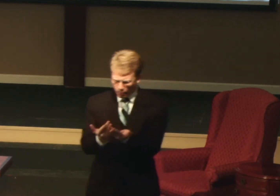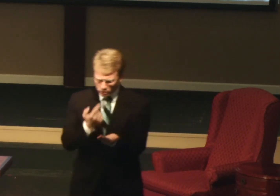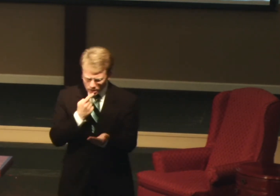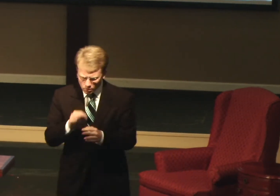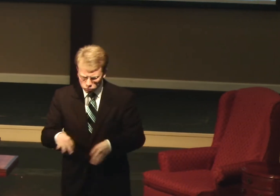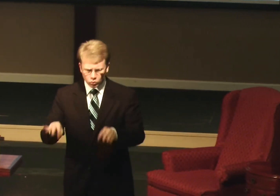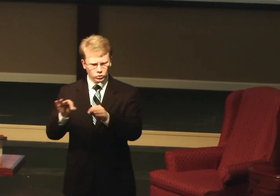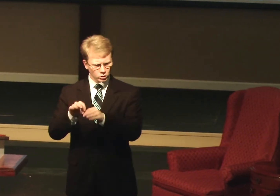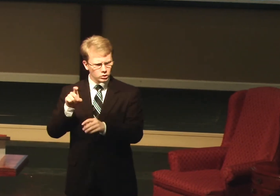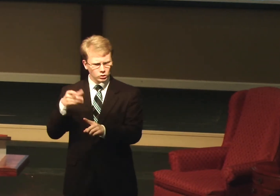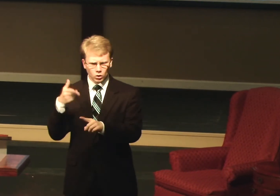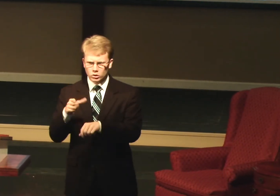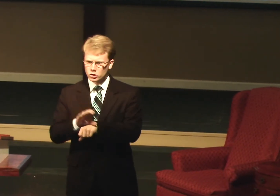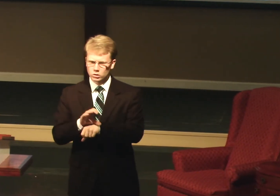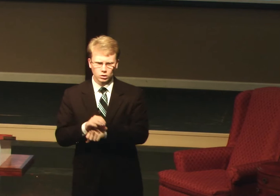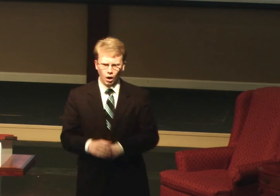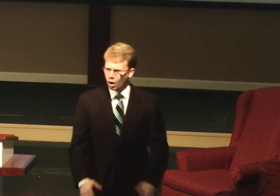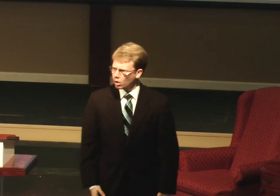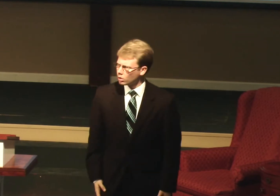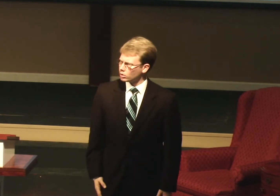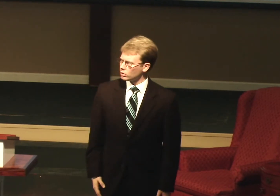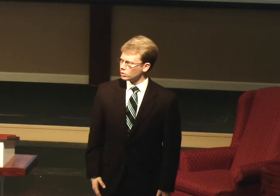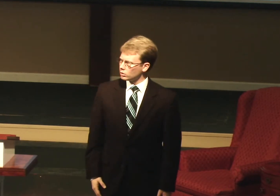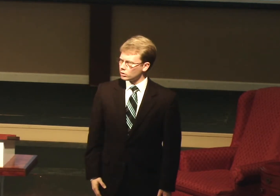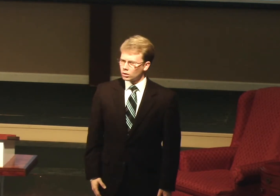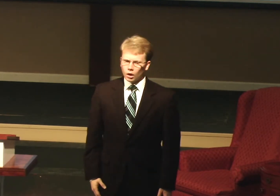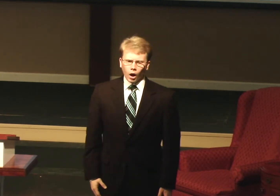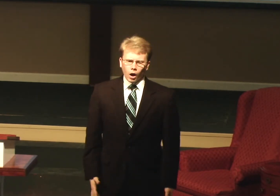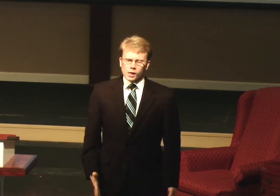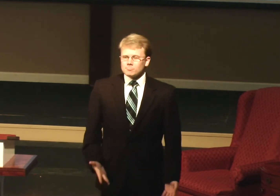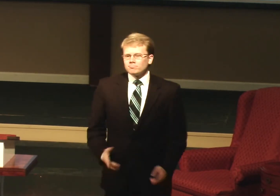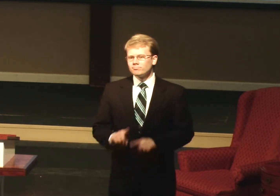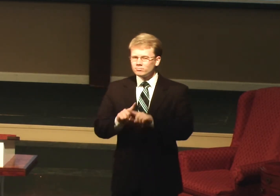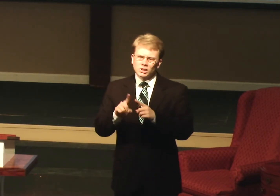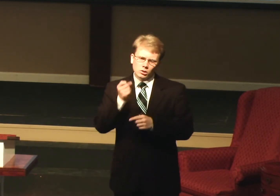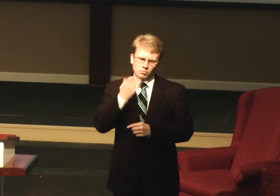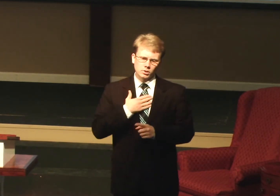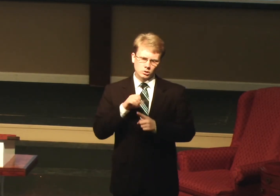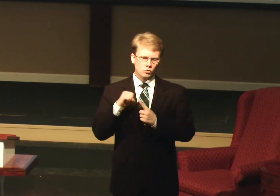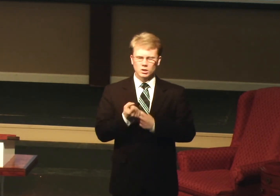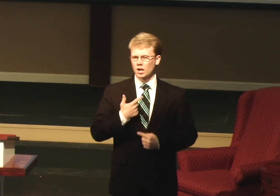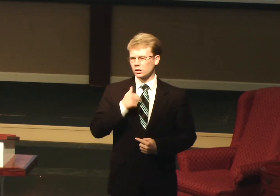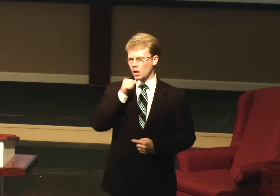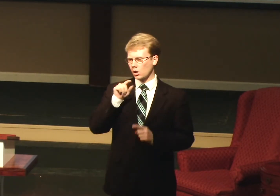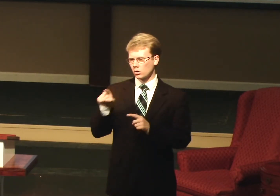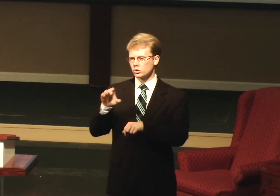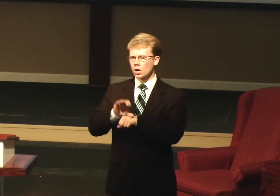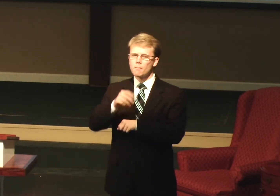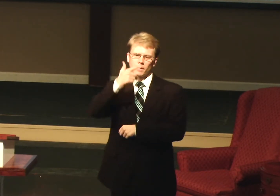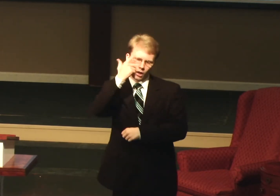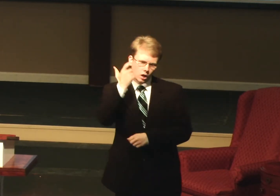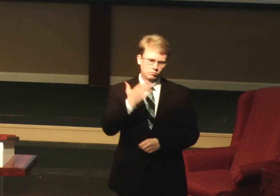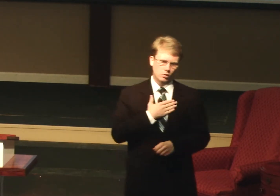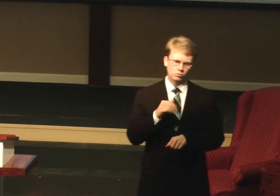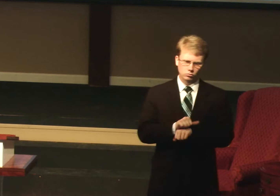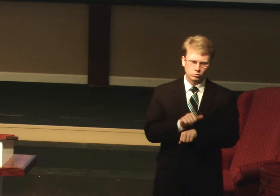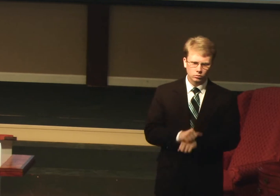I can't go to church. I mean, scripture said that going to church is important, but you know, you don't understand my